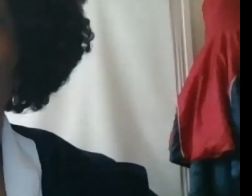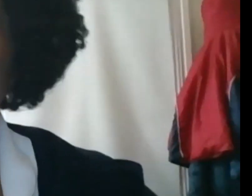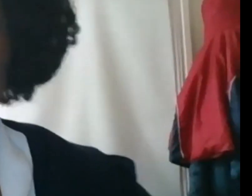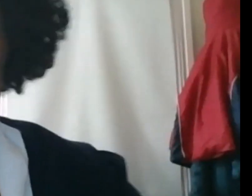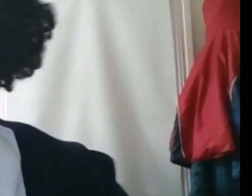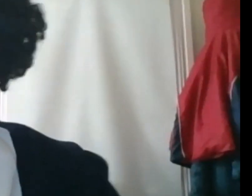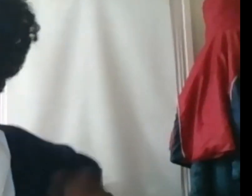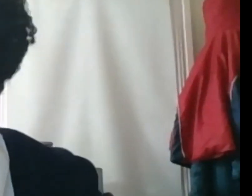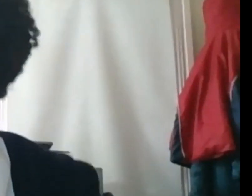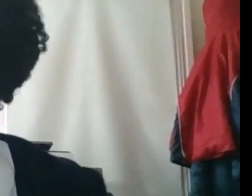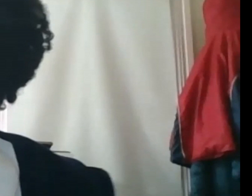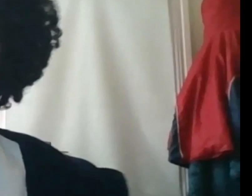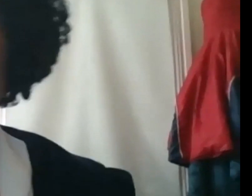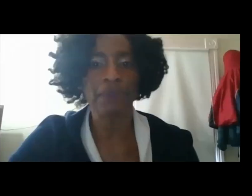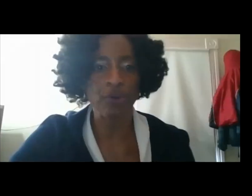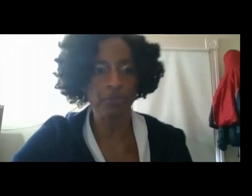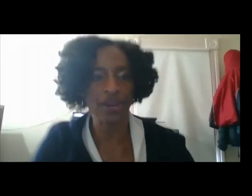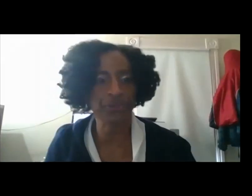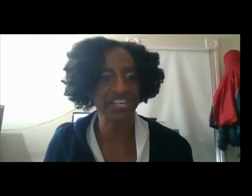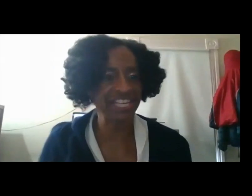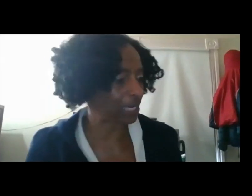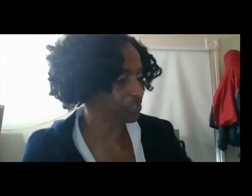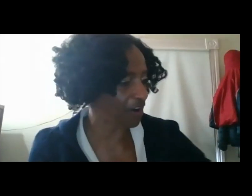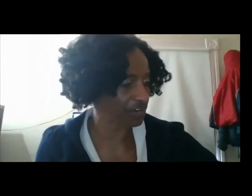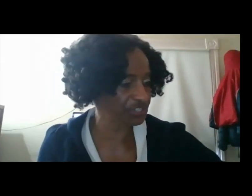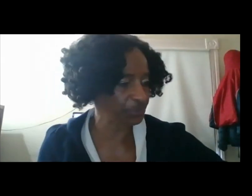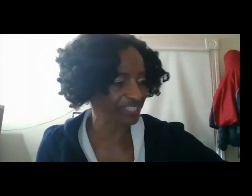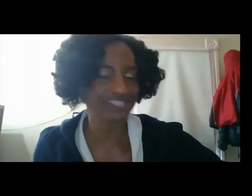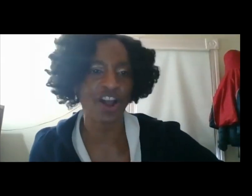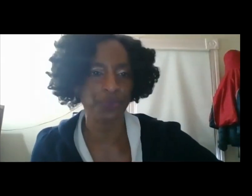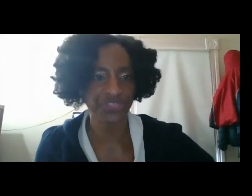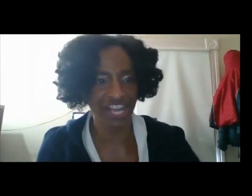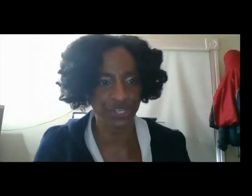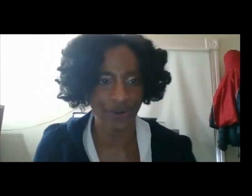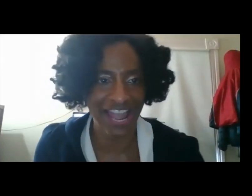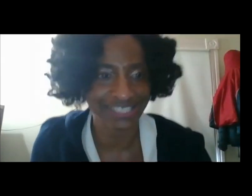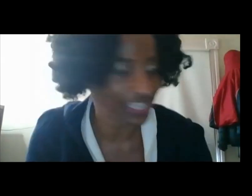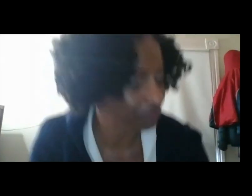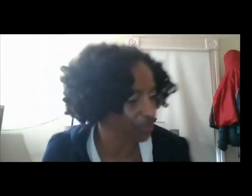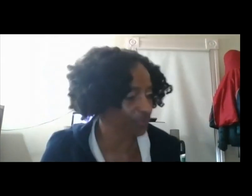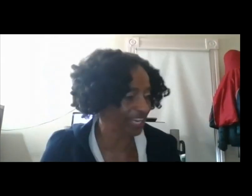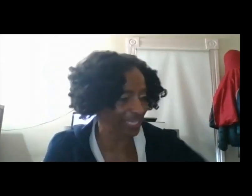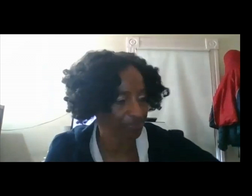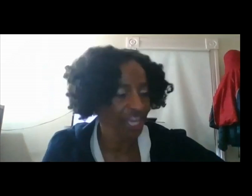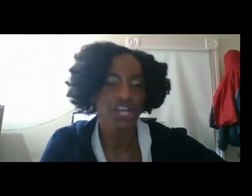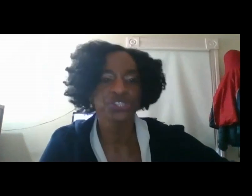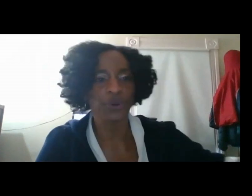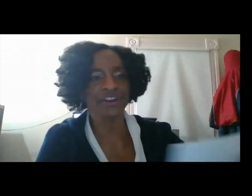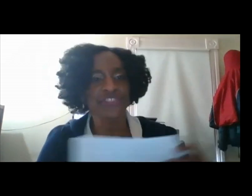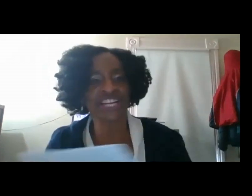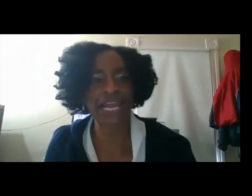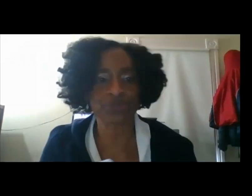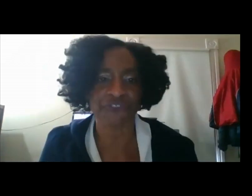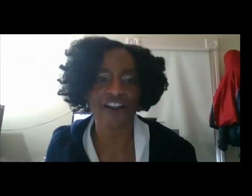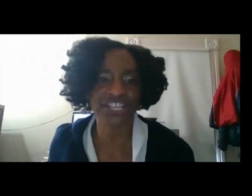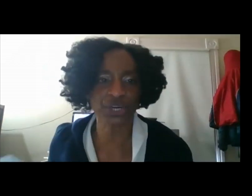Aaron, can we put up the PowerPoint with the names of our students, starting with the undergrads? Okay, so here